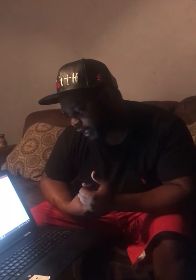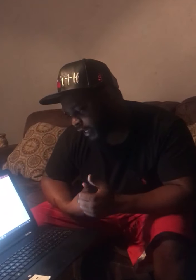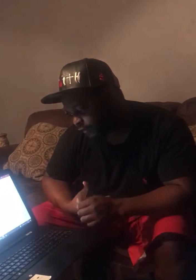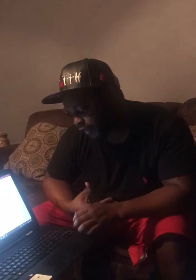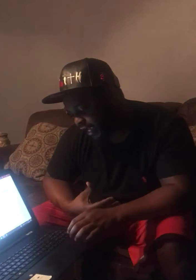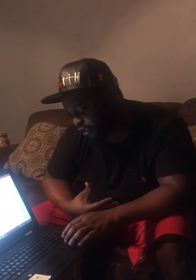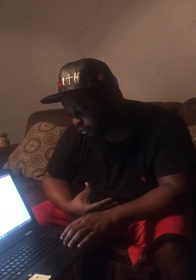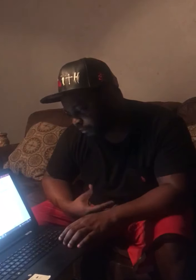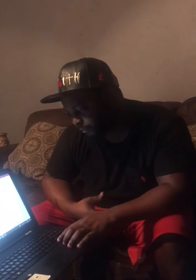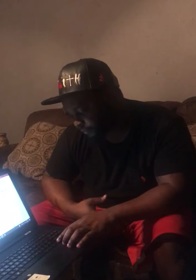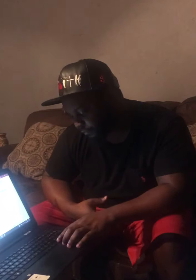higher vacuum.